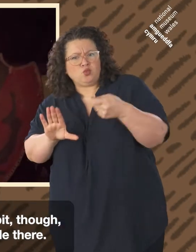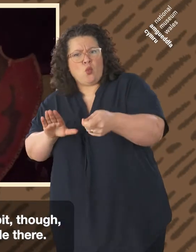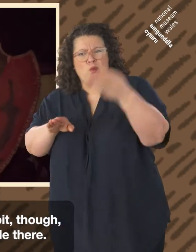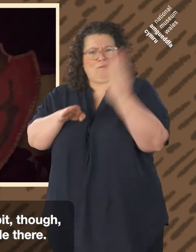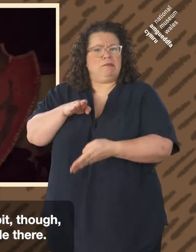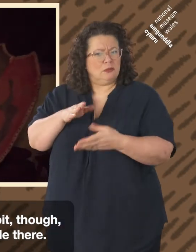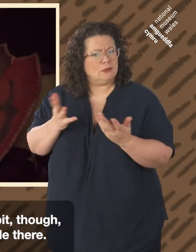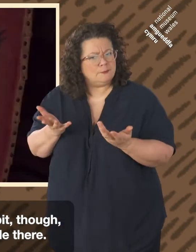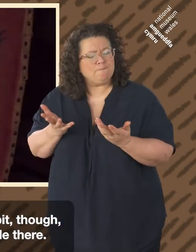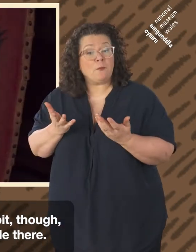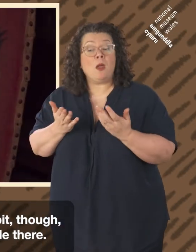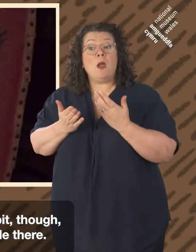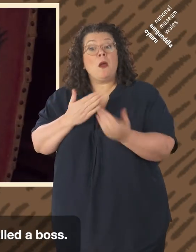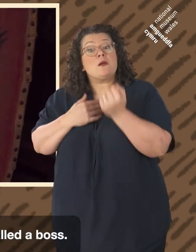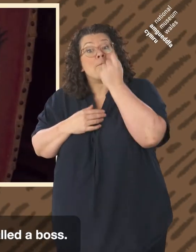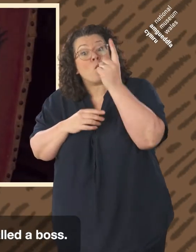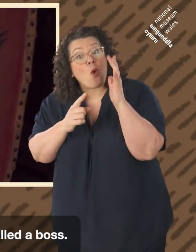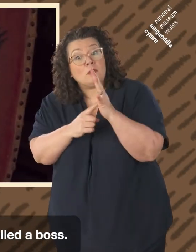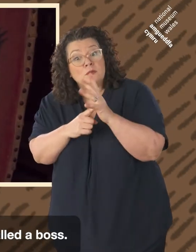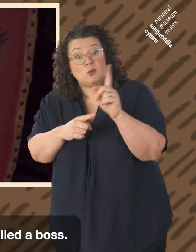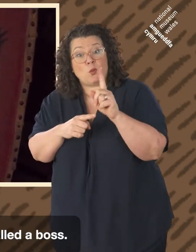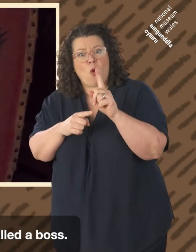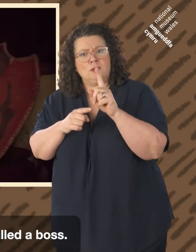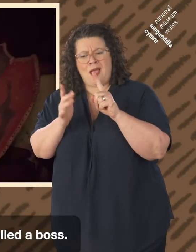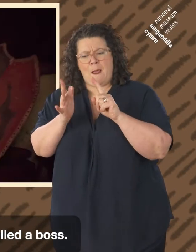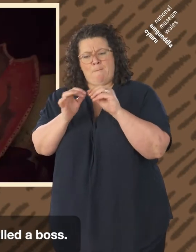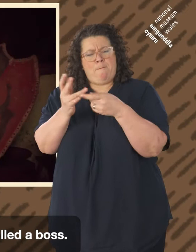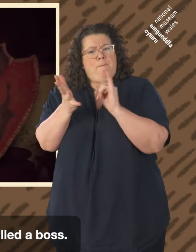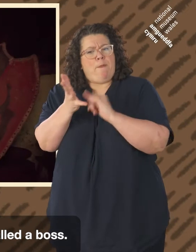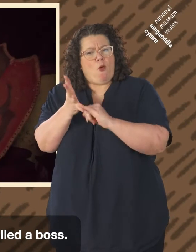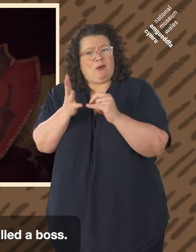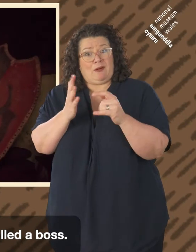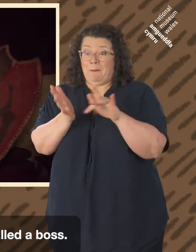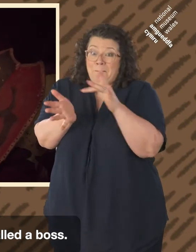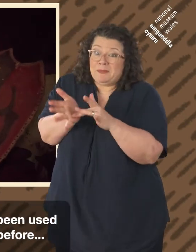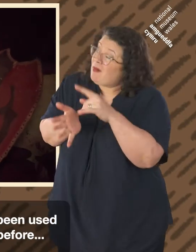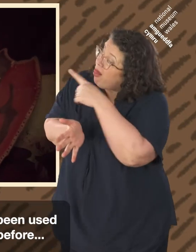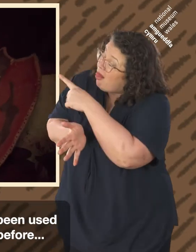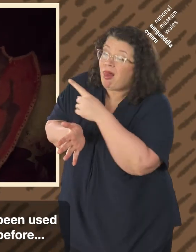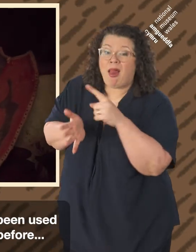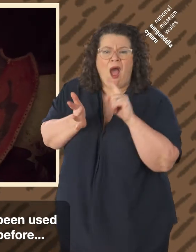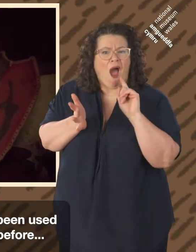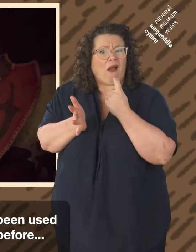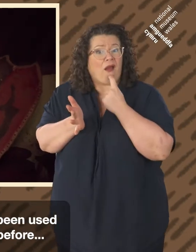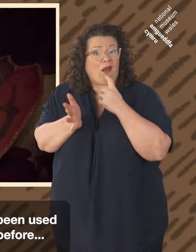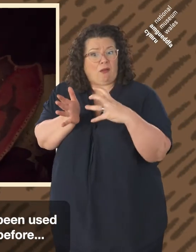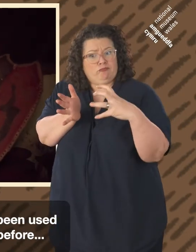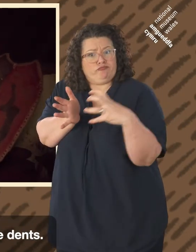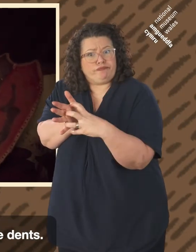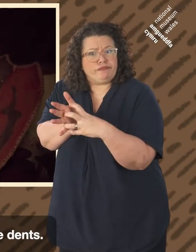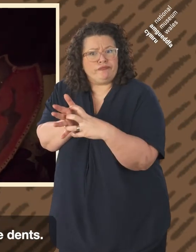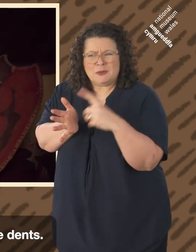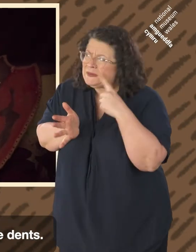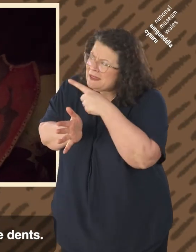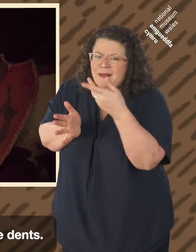most important bit though is right in the middle there, this piece of iron. This piece of iron is called a boss. As you can see, it's been used a couple of times before because